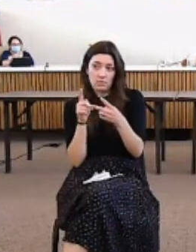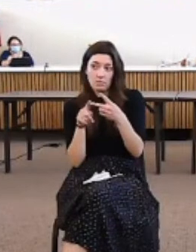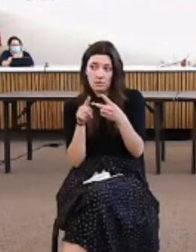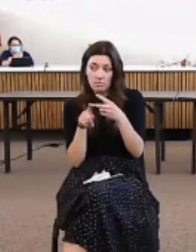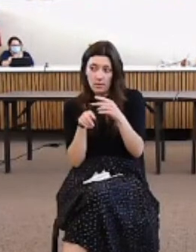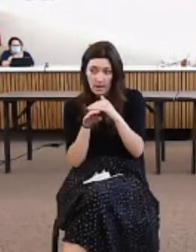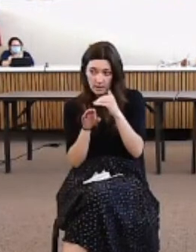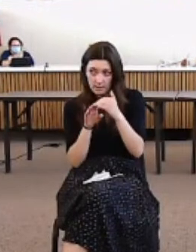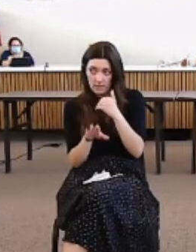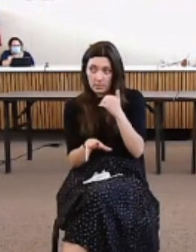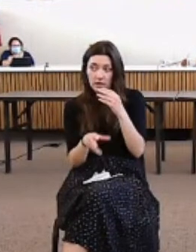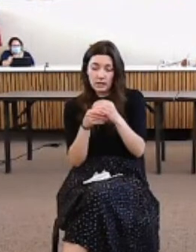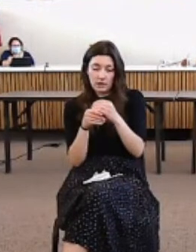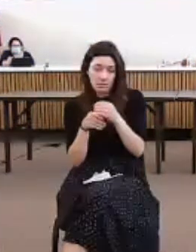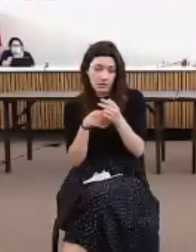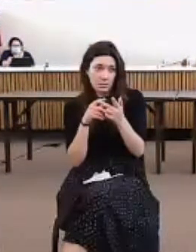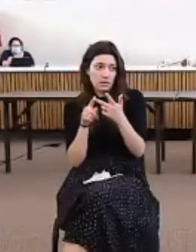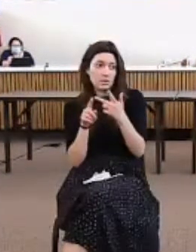the third is